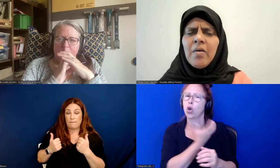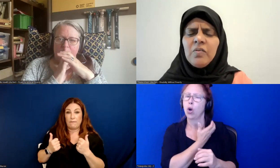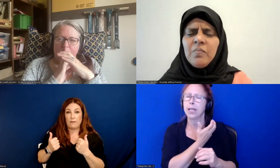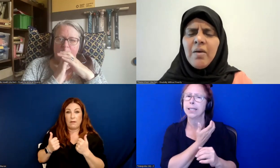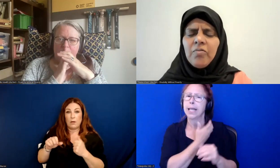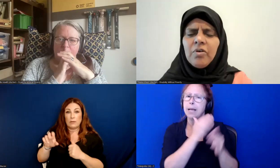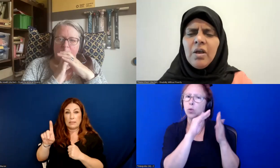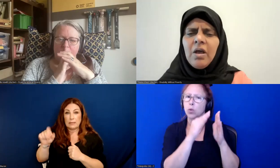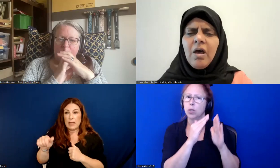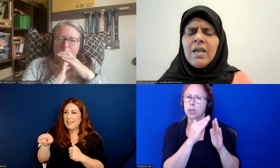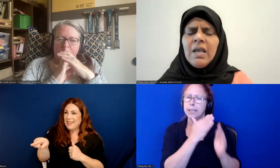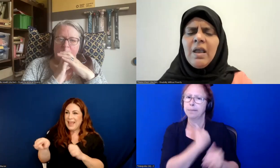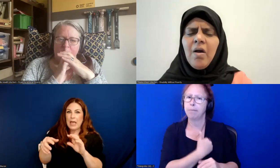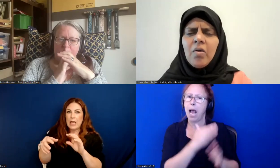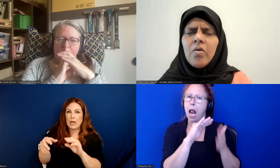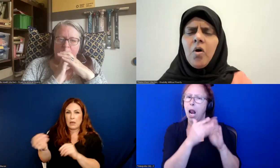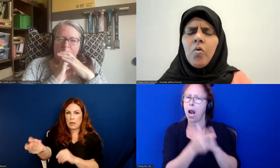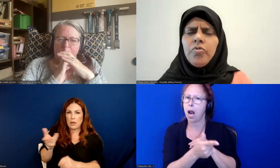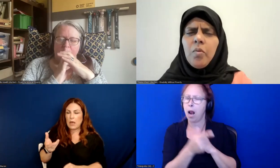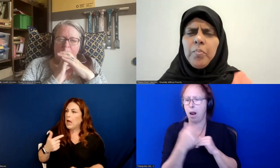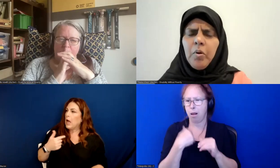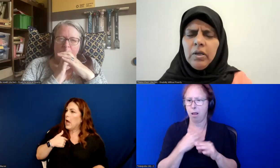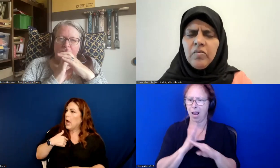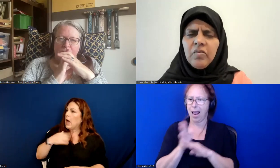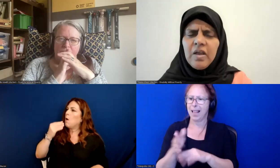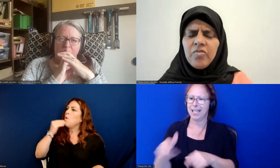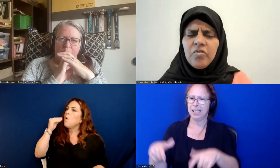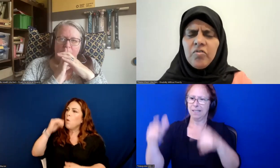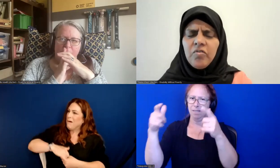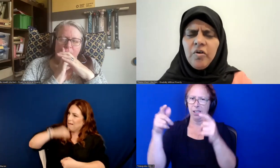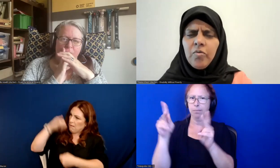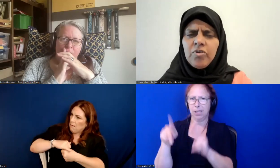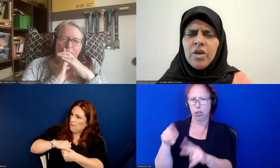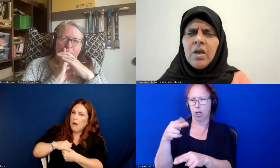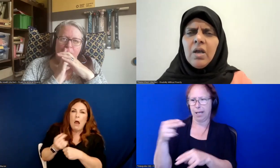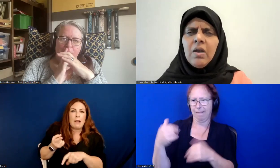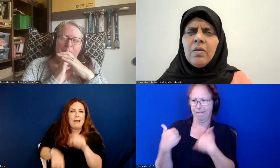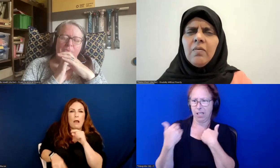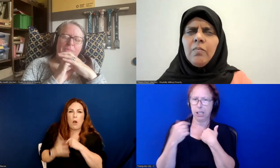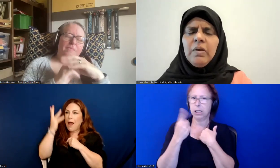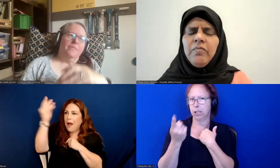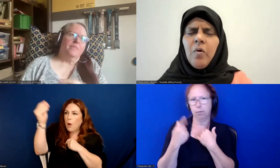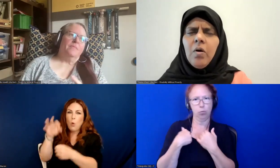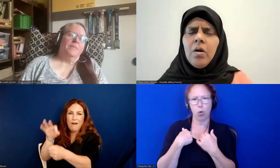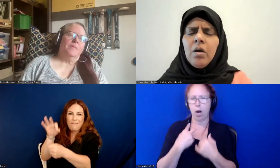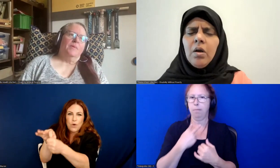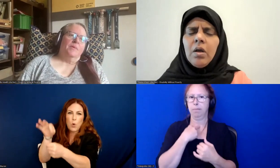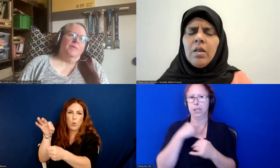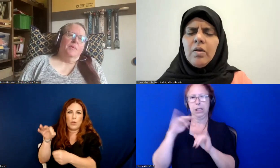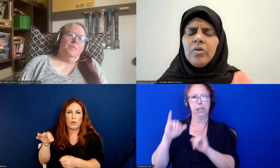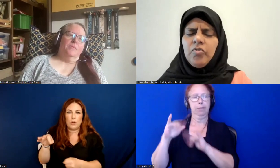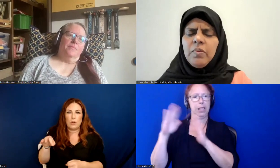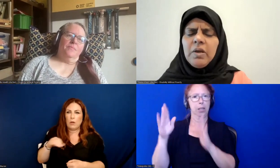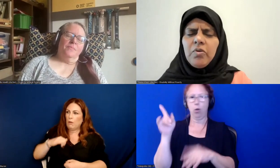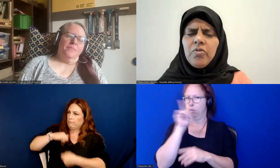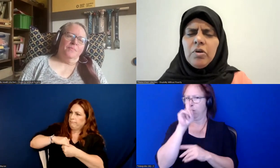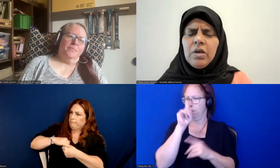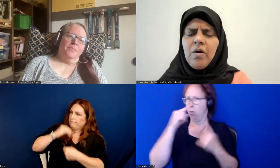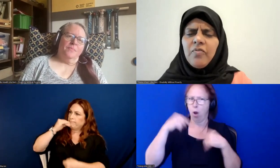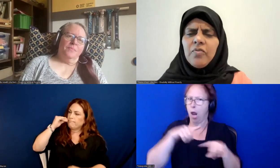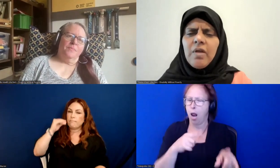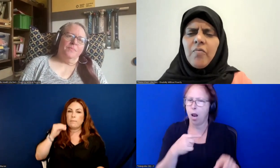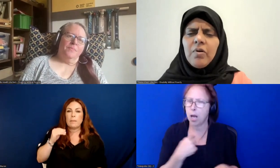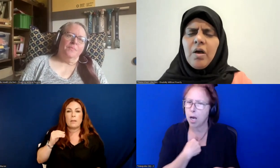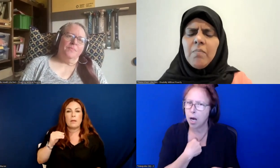I'm housebound. I cannot go to a polling station to vote. Before, there used to be a